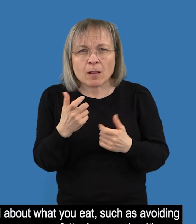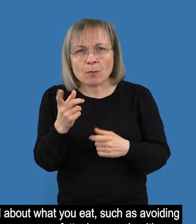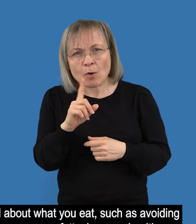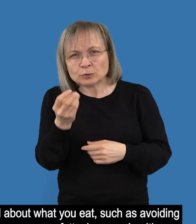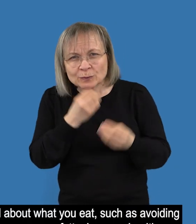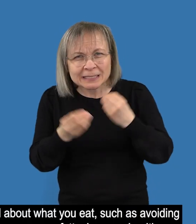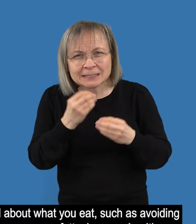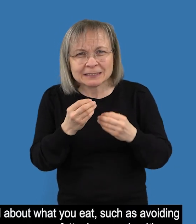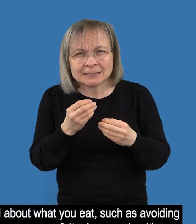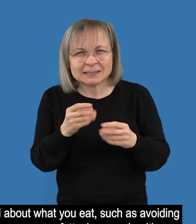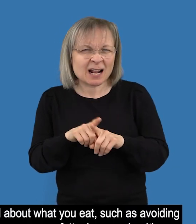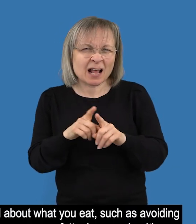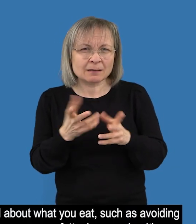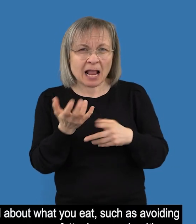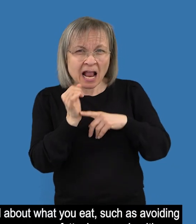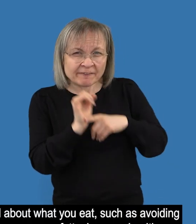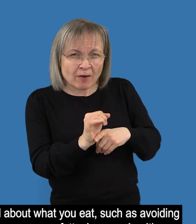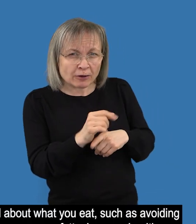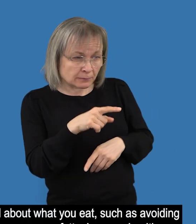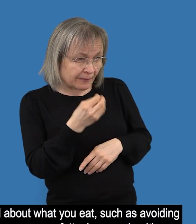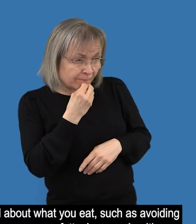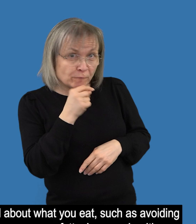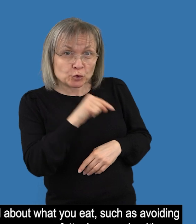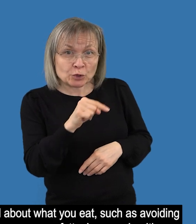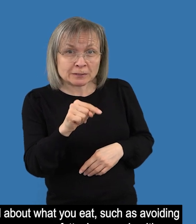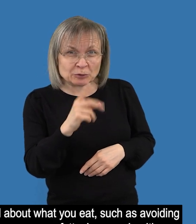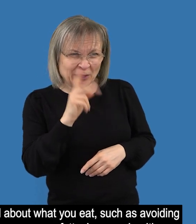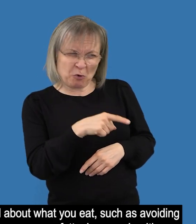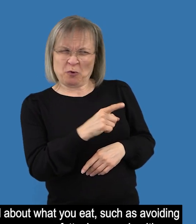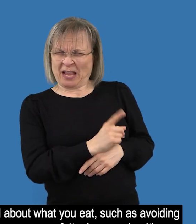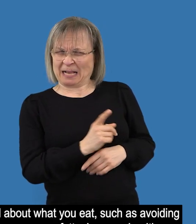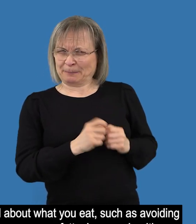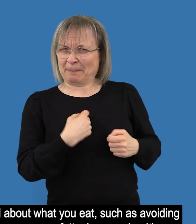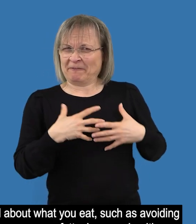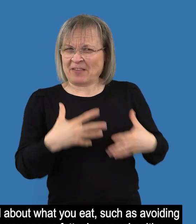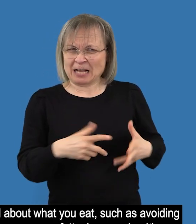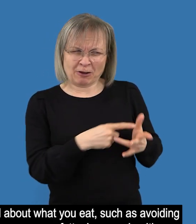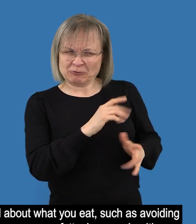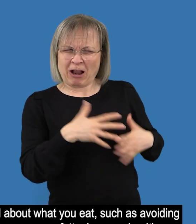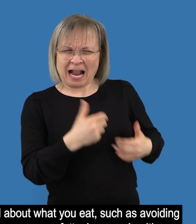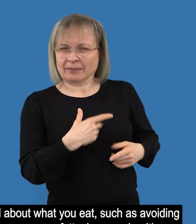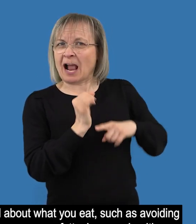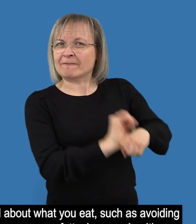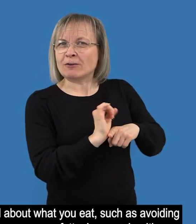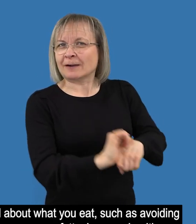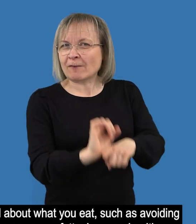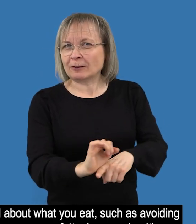Being very careful about what you eat, such as avoiding eating any foods you see as fattening or unhealthy.